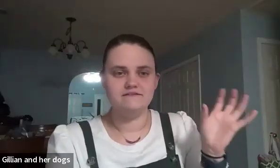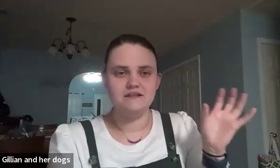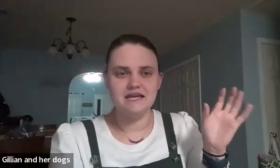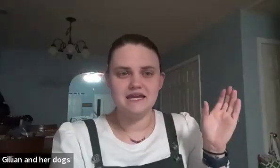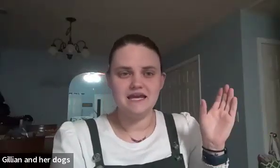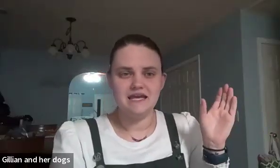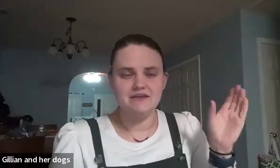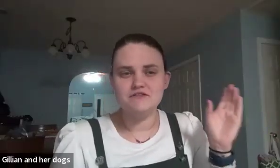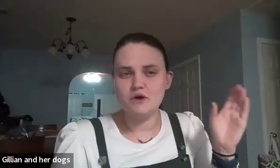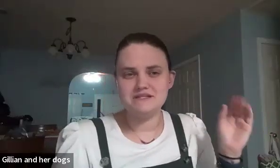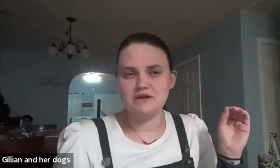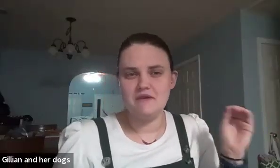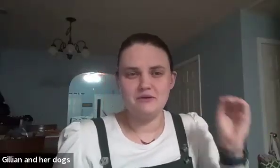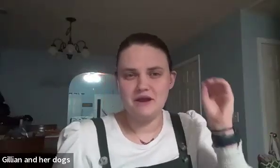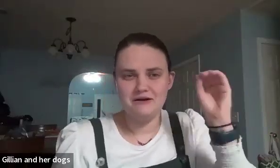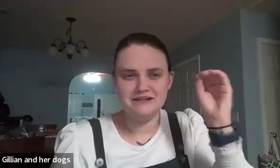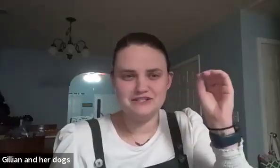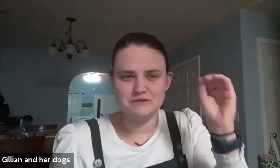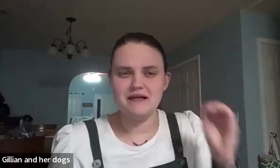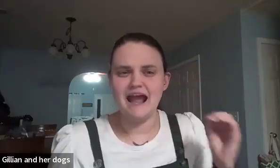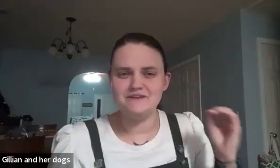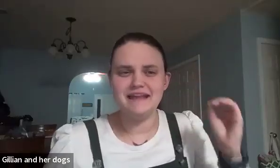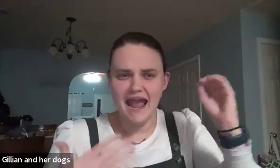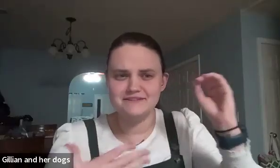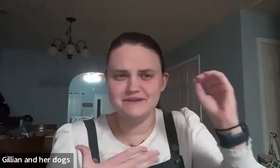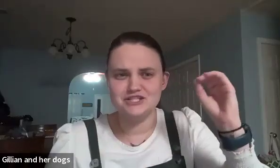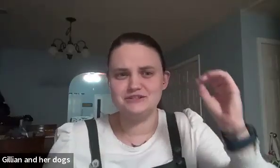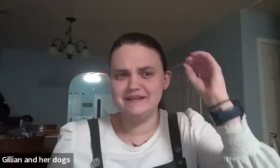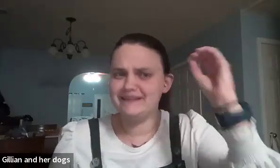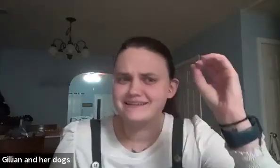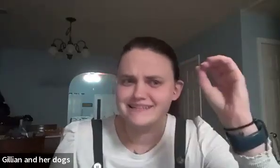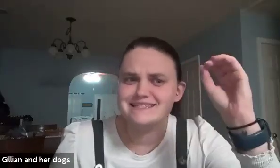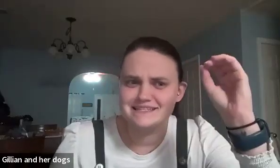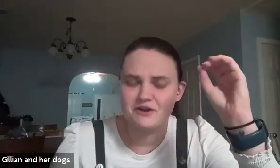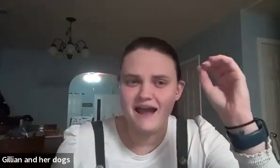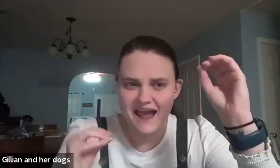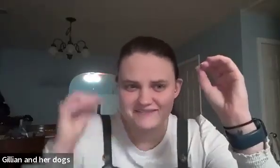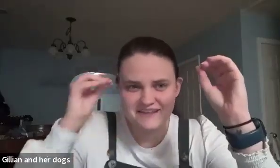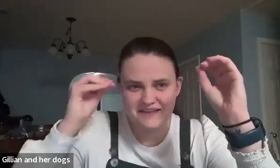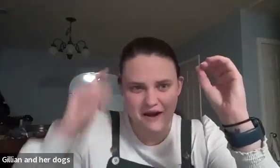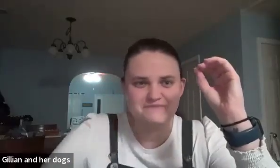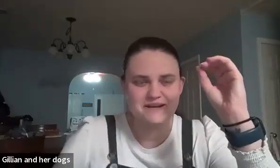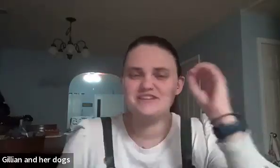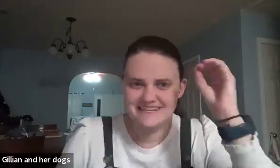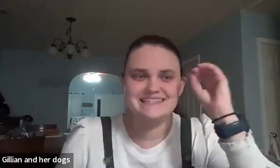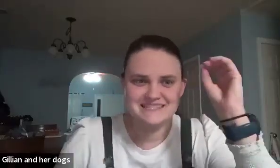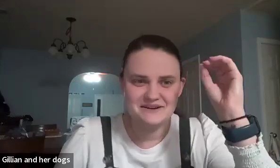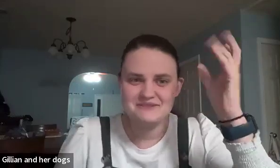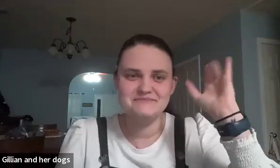feel like even though it's like one like we all can assume, I'm like, I feel like I have to make sure to be like, yes, this is zero. I have to have like that confirmation, this is zero.